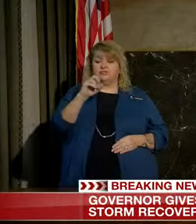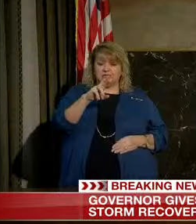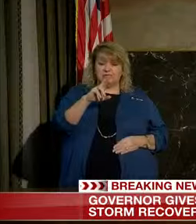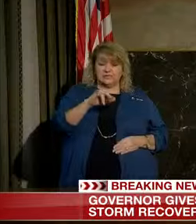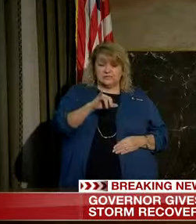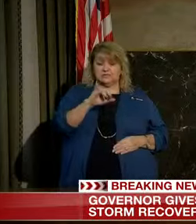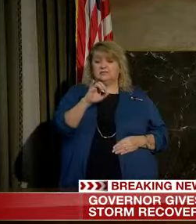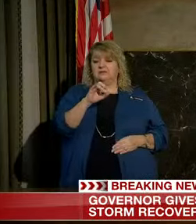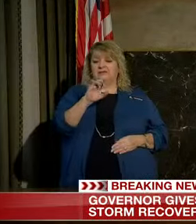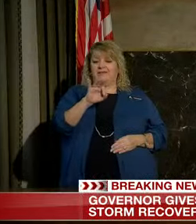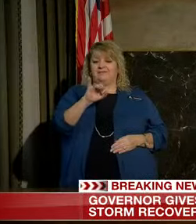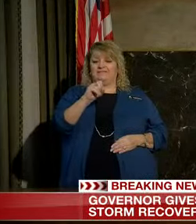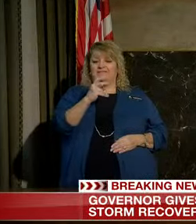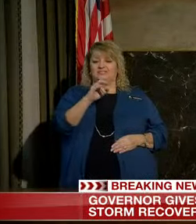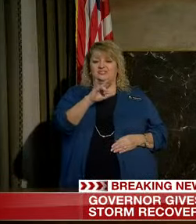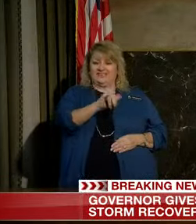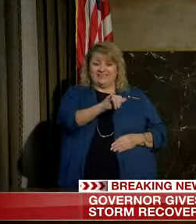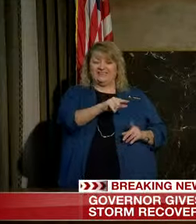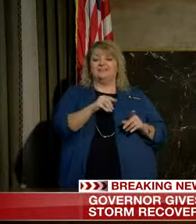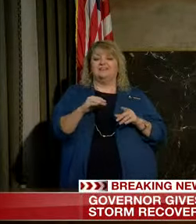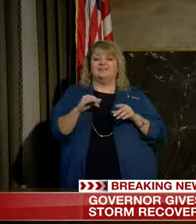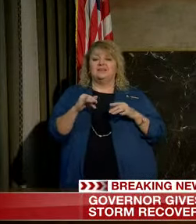things in addition to the CDBG.